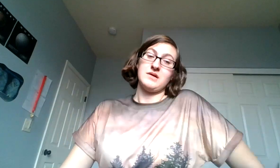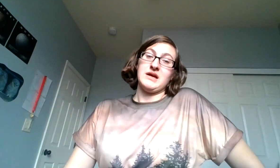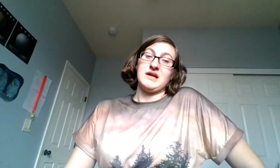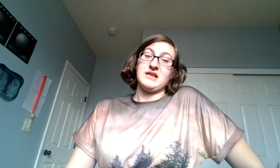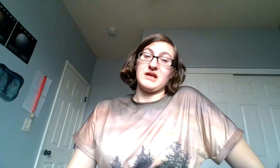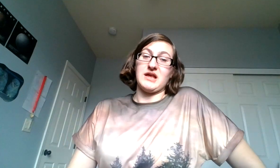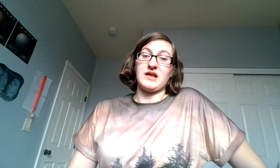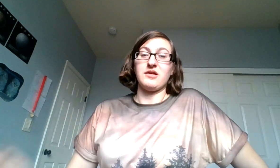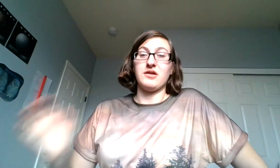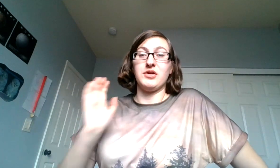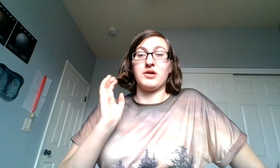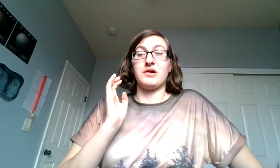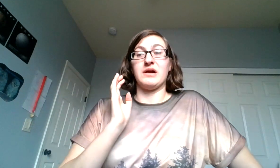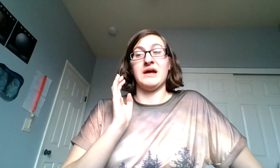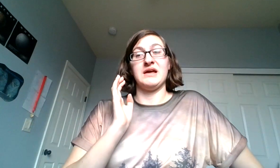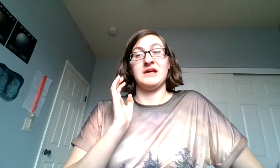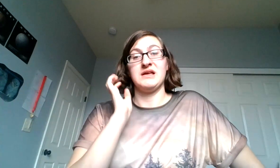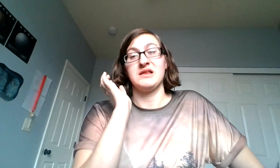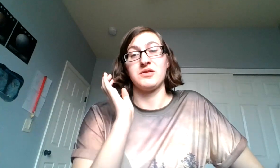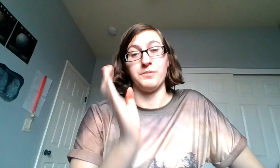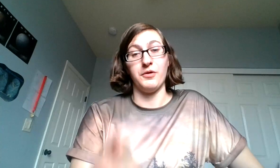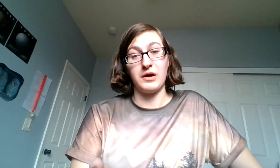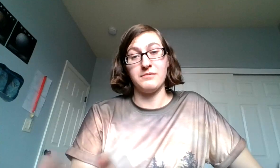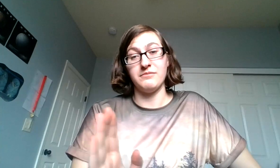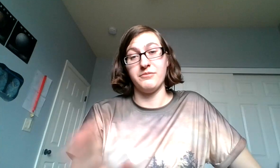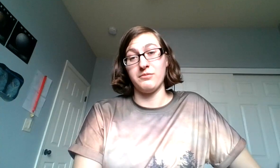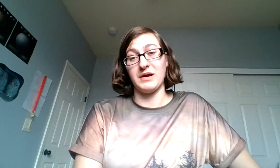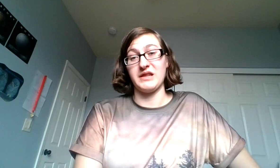So after your support both my channels,